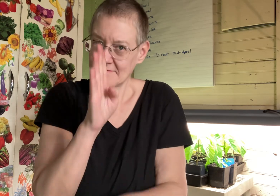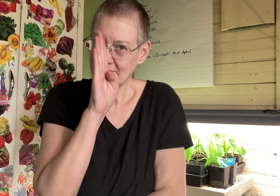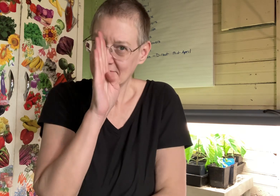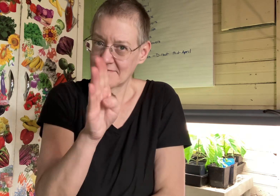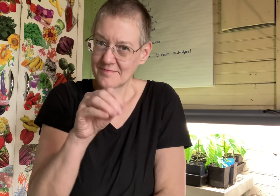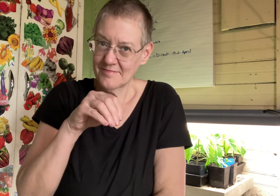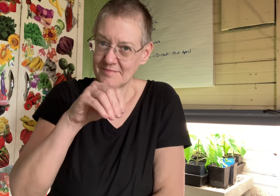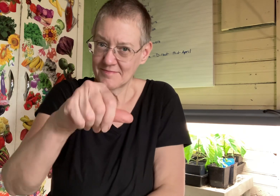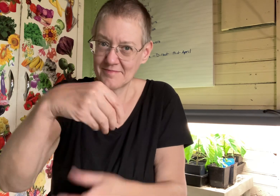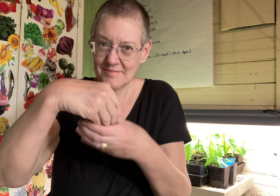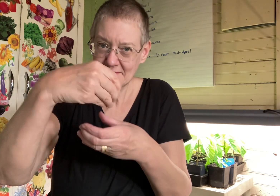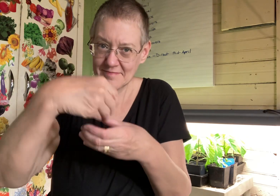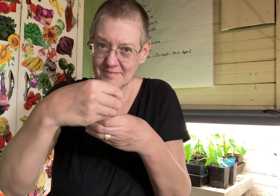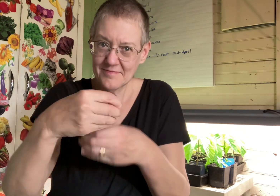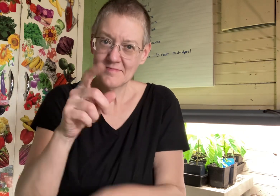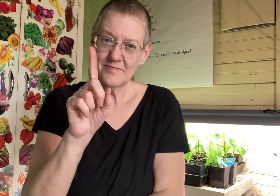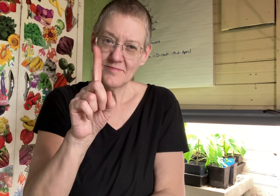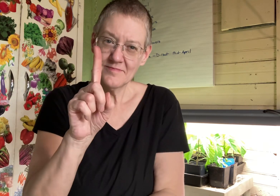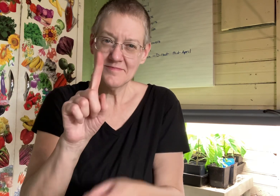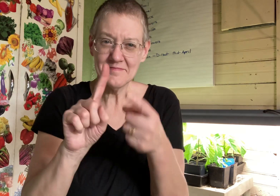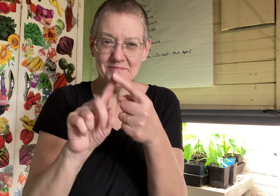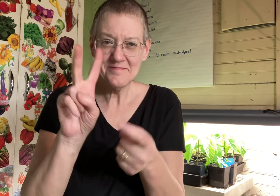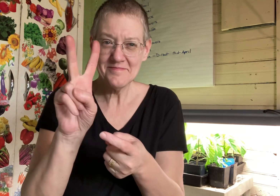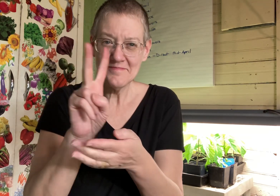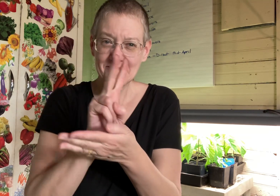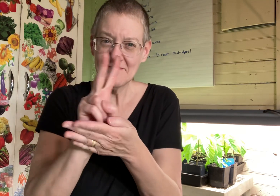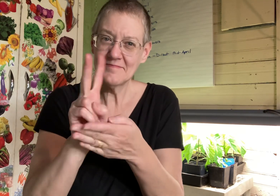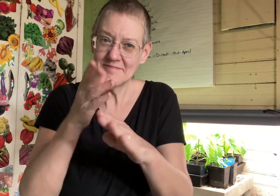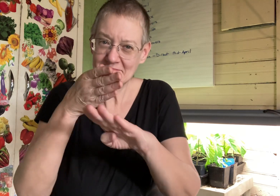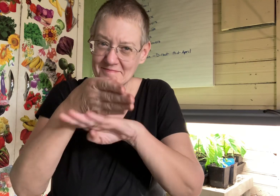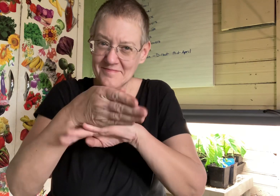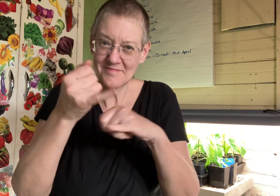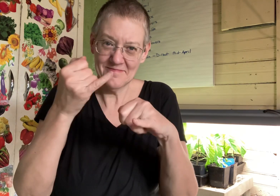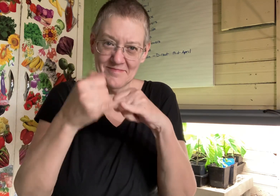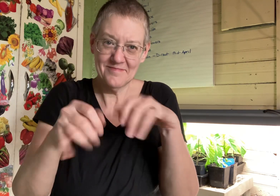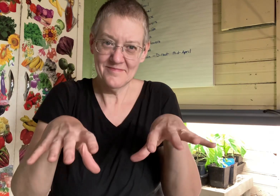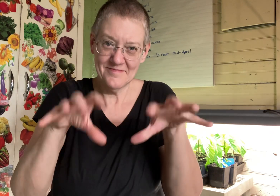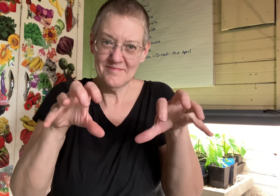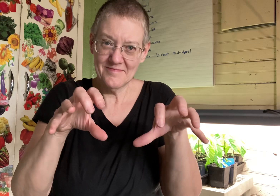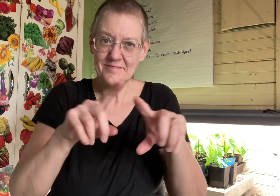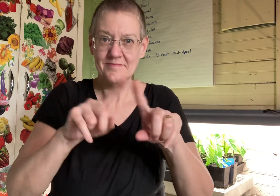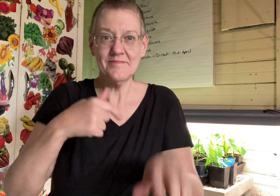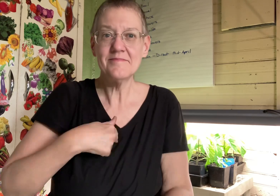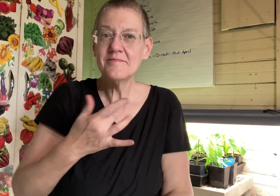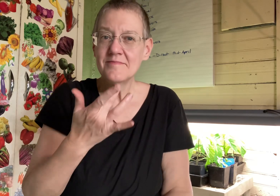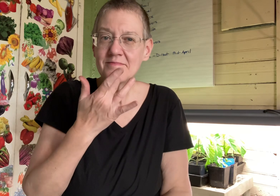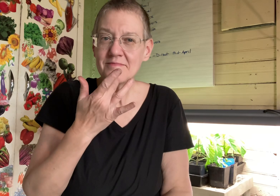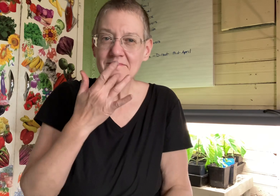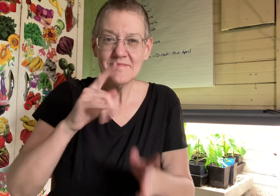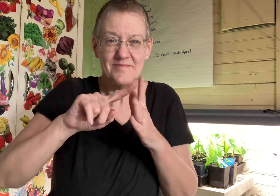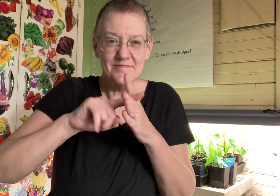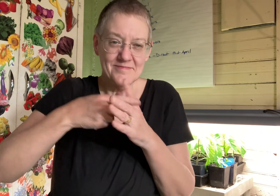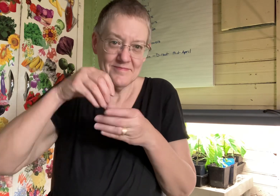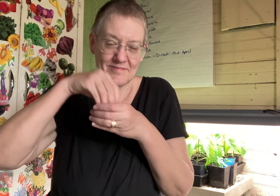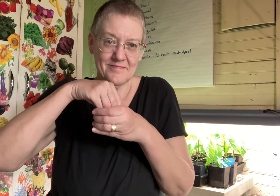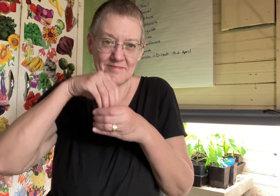Now you can direct sow in the garden 1 to 2 weeks after your last frost, but I prefer to start